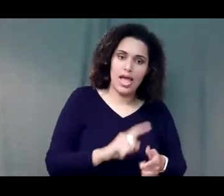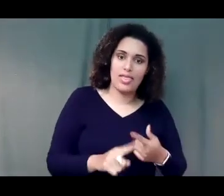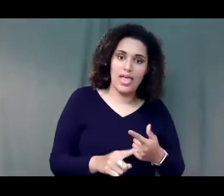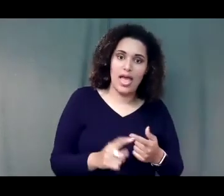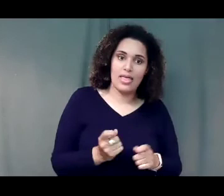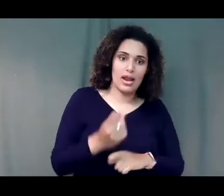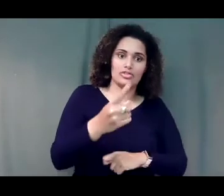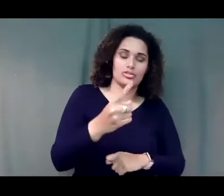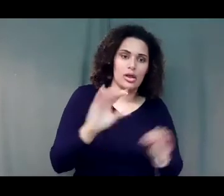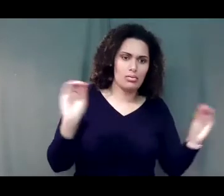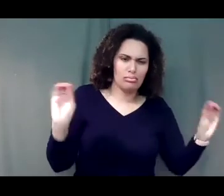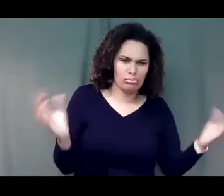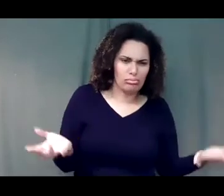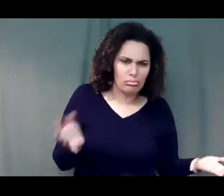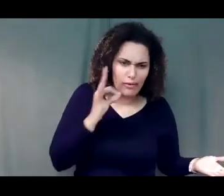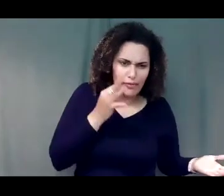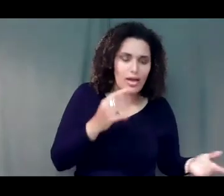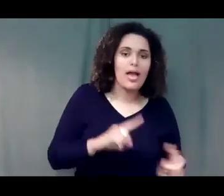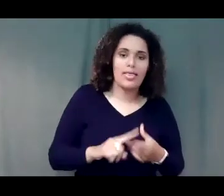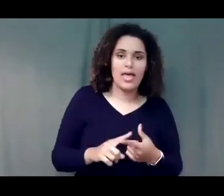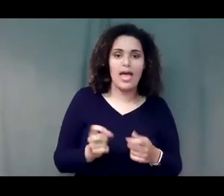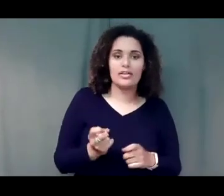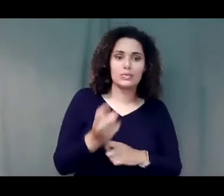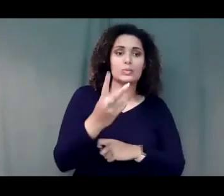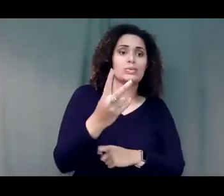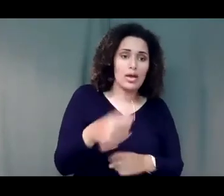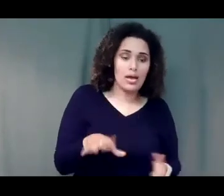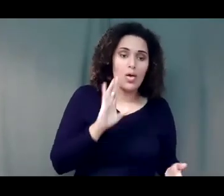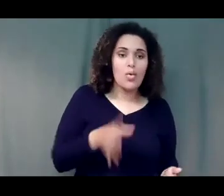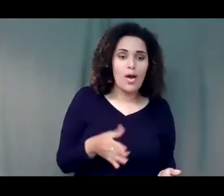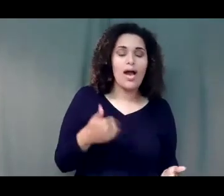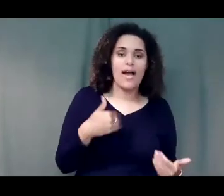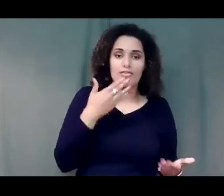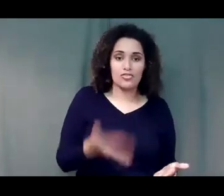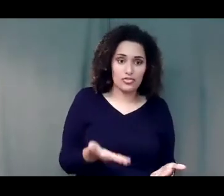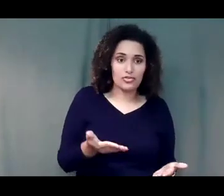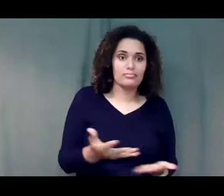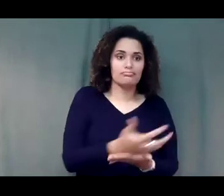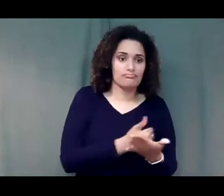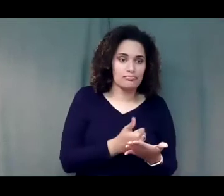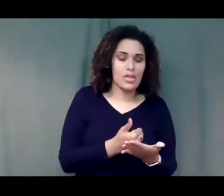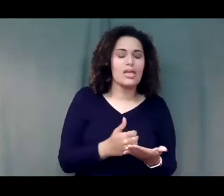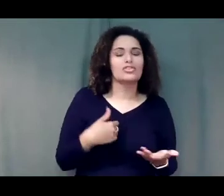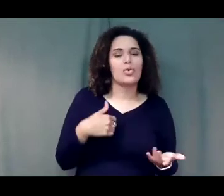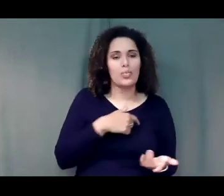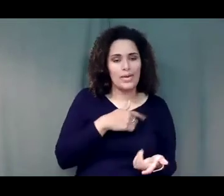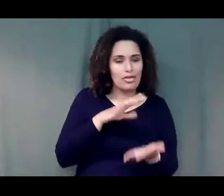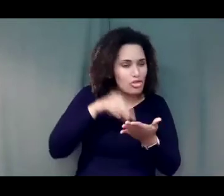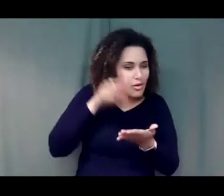no fruit, and then the next year it'll have a normal crop. And that's something that we've been learning about how to take care of the vine and things that we can do to try to manage that a little